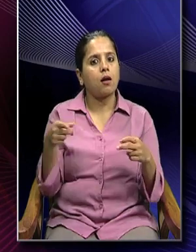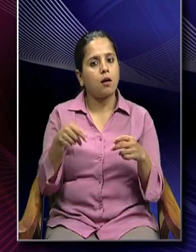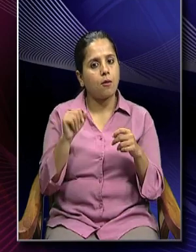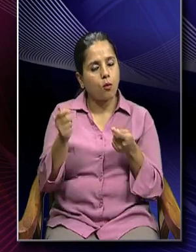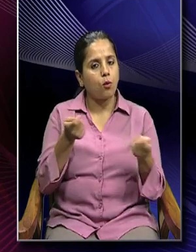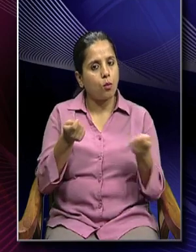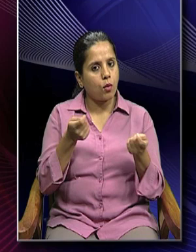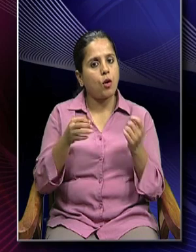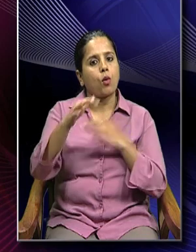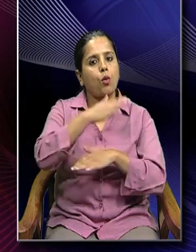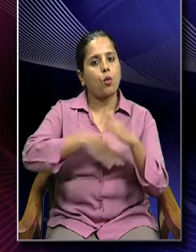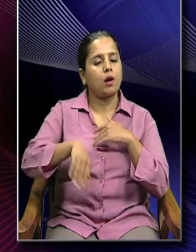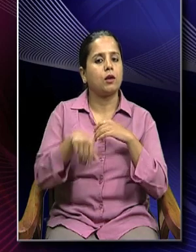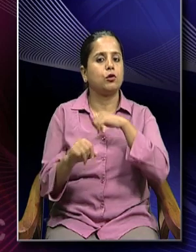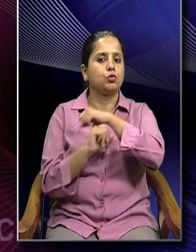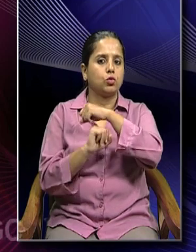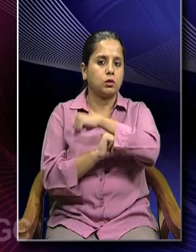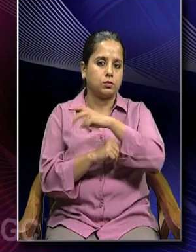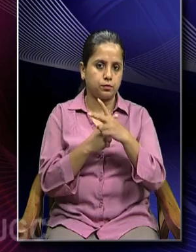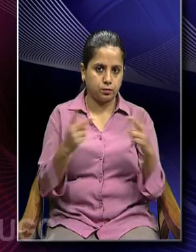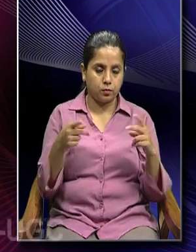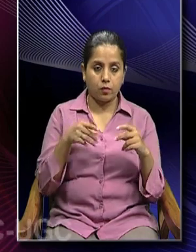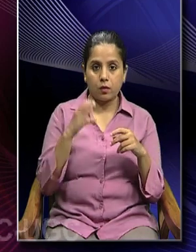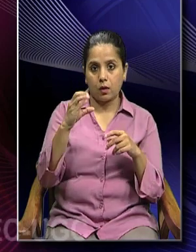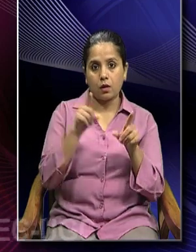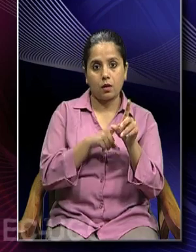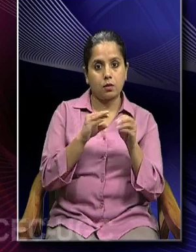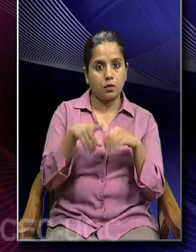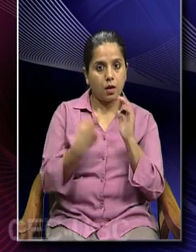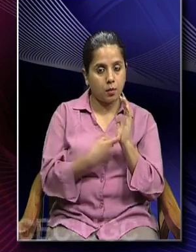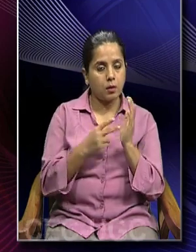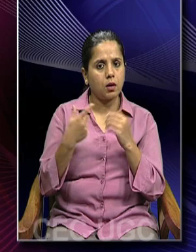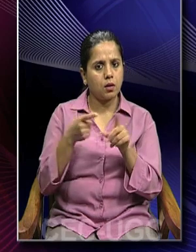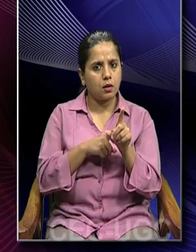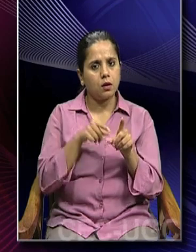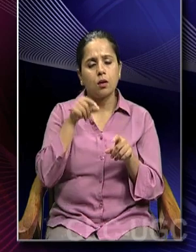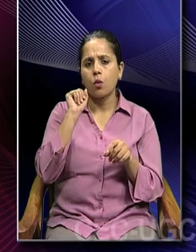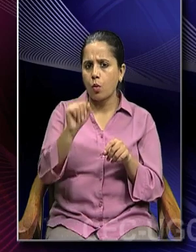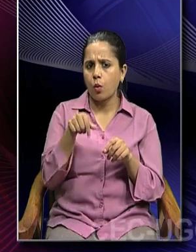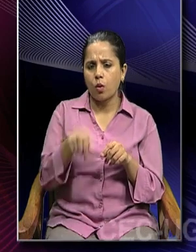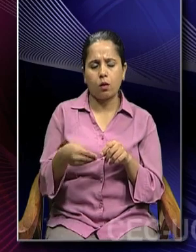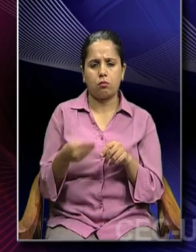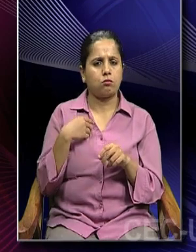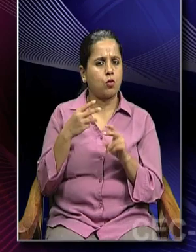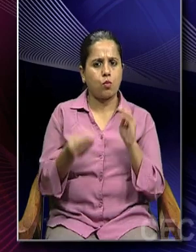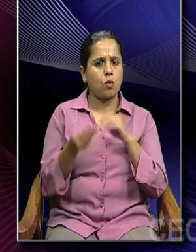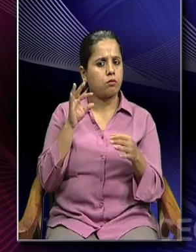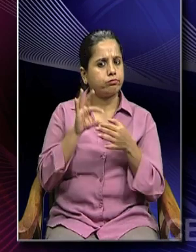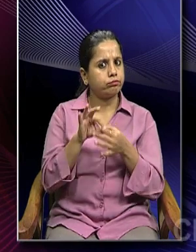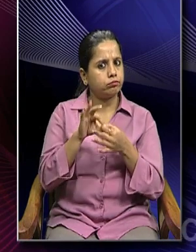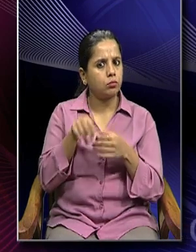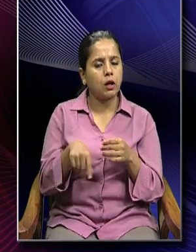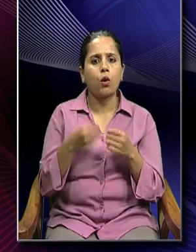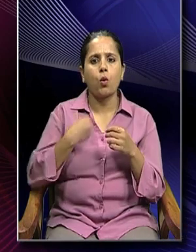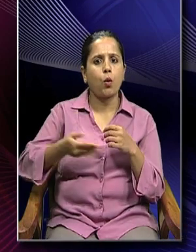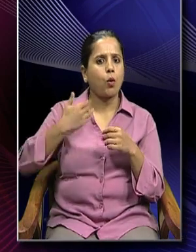of organizational structure. So, in cybernity we are no more confined to the traditional business formats. We